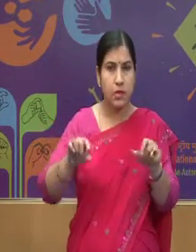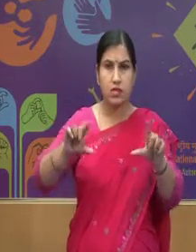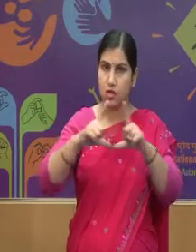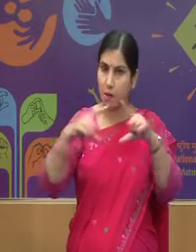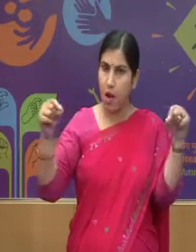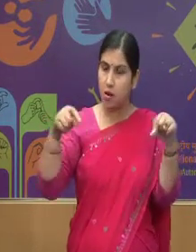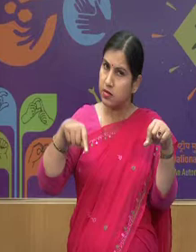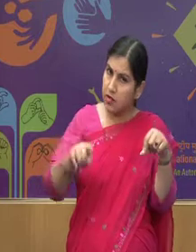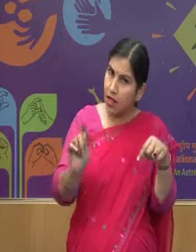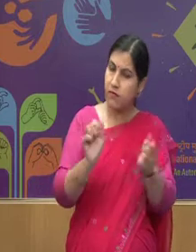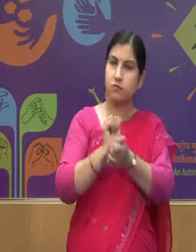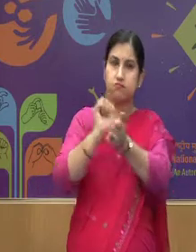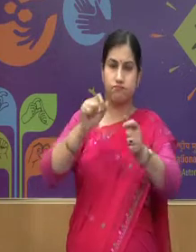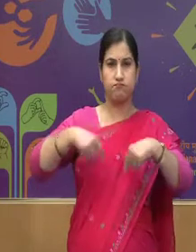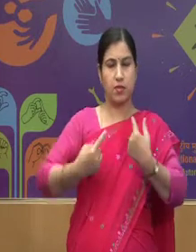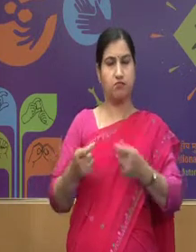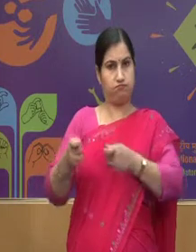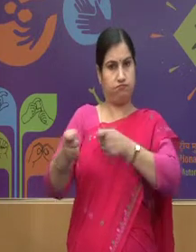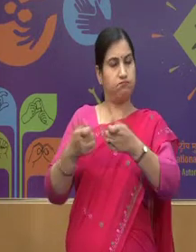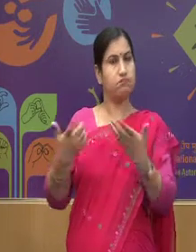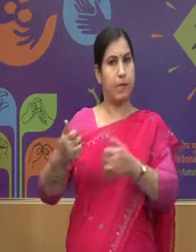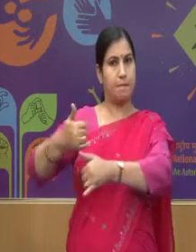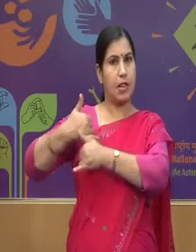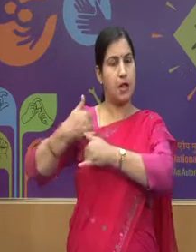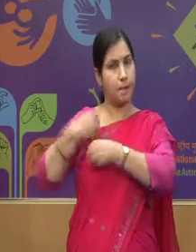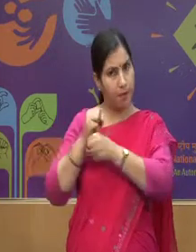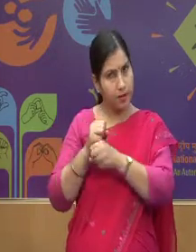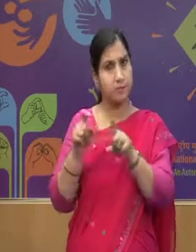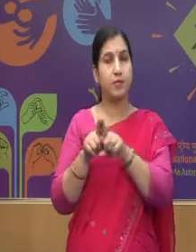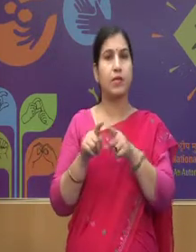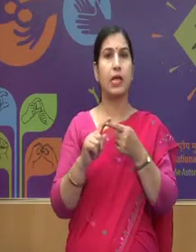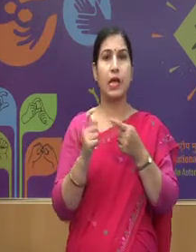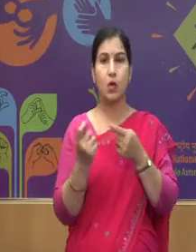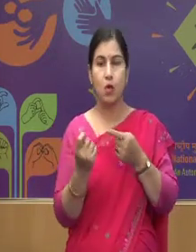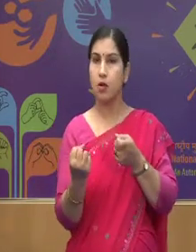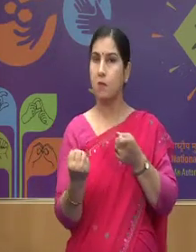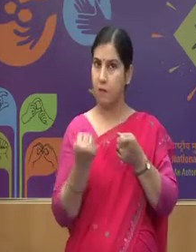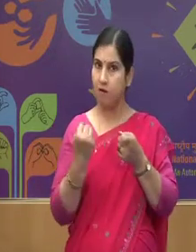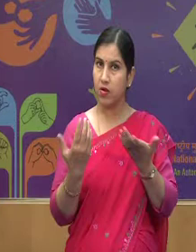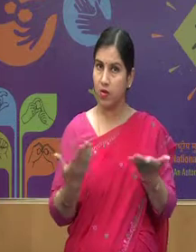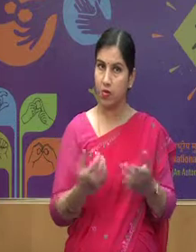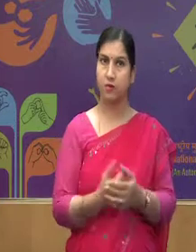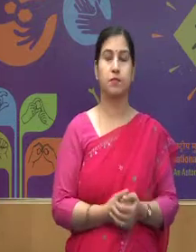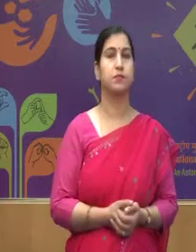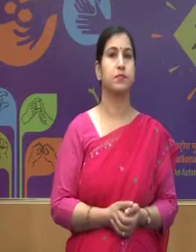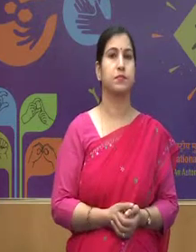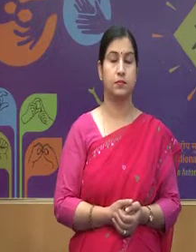Japan herself became an industrialized nation with military and economic power.